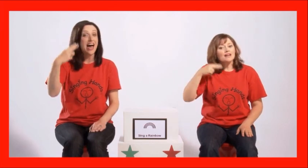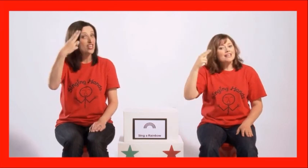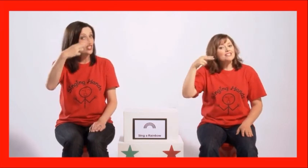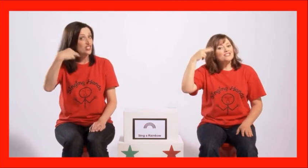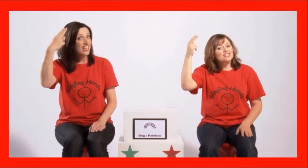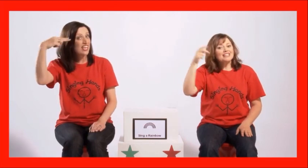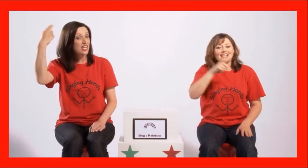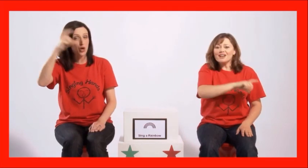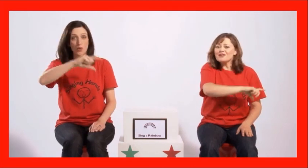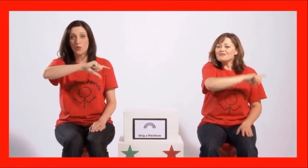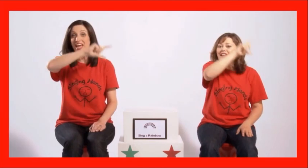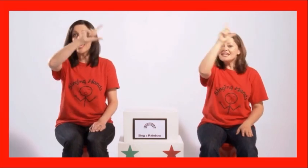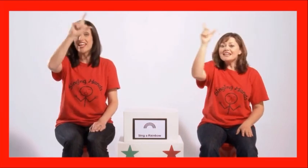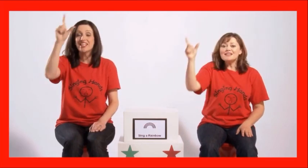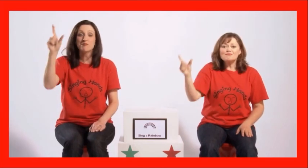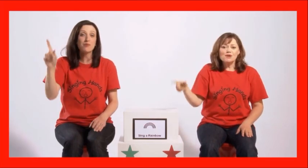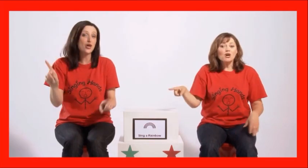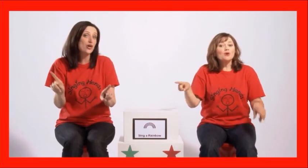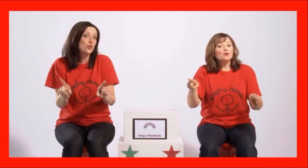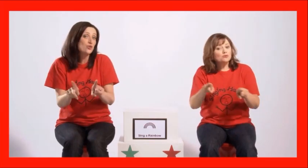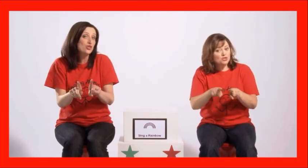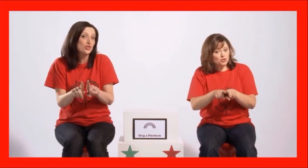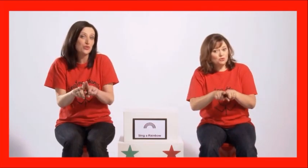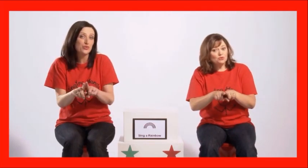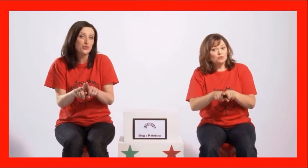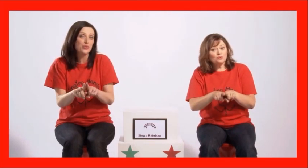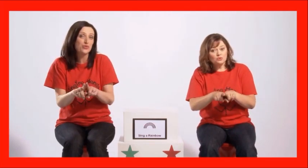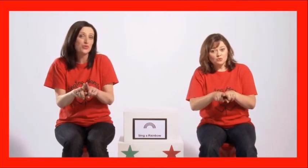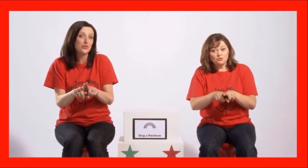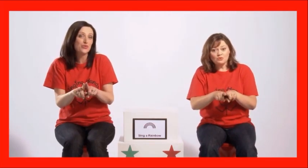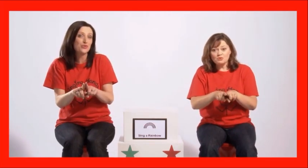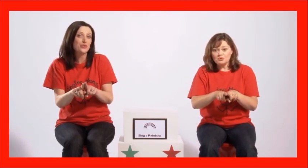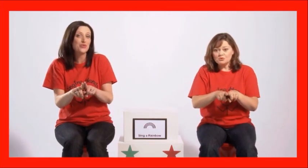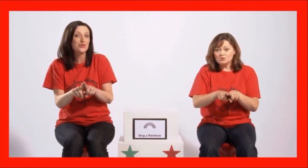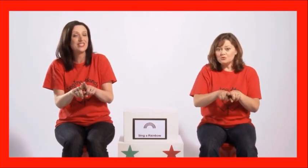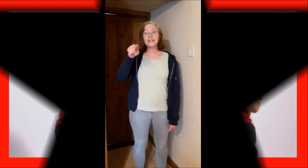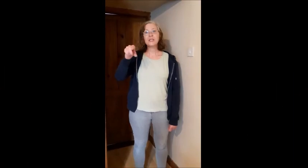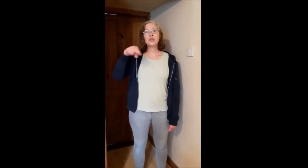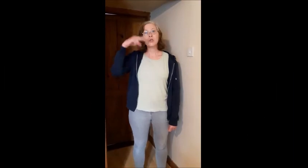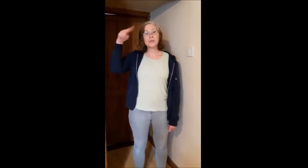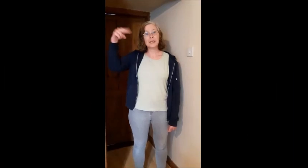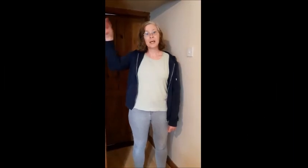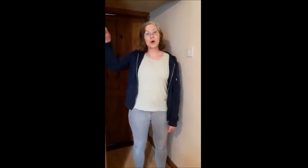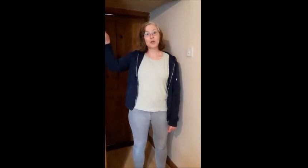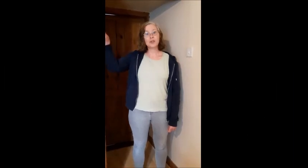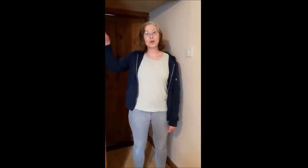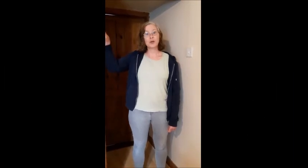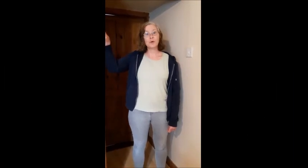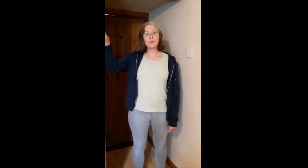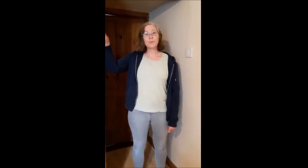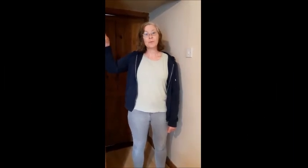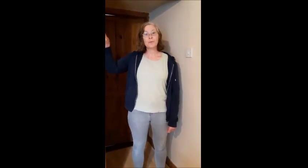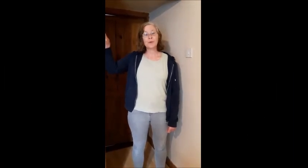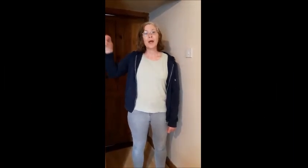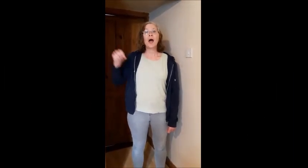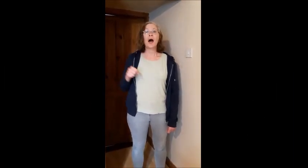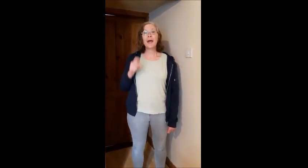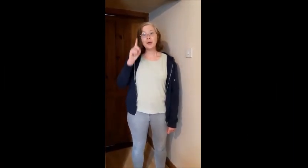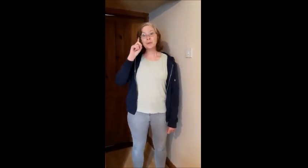sing a rainbow too Did you sing along too? I hope